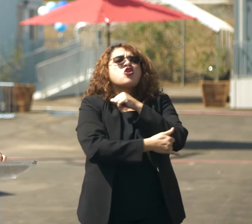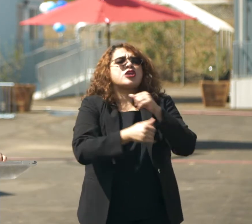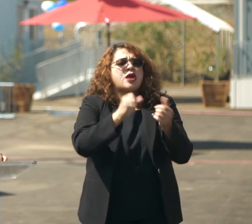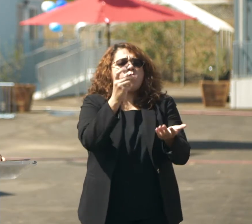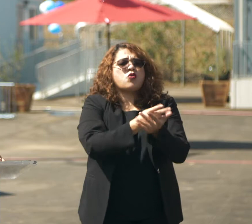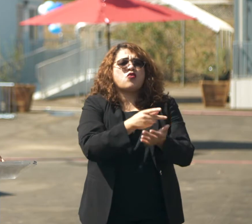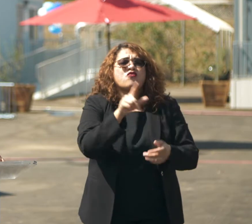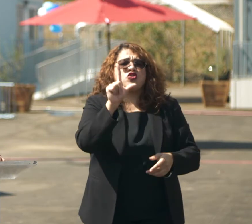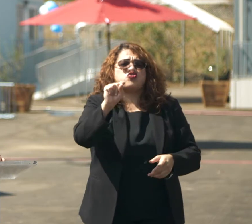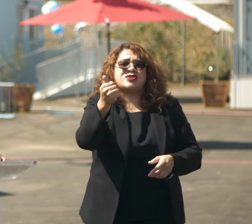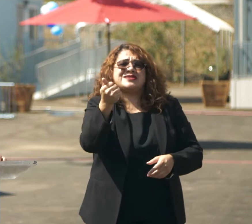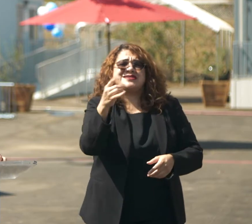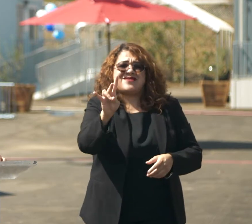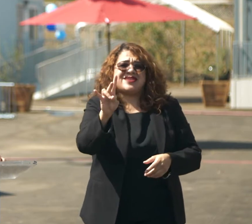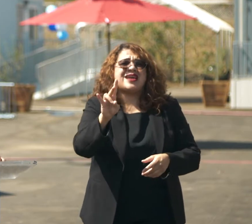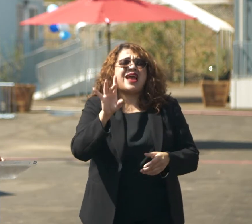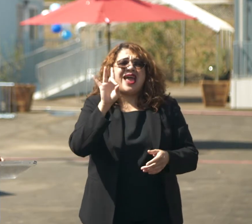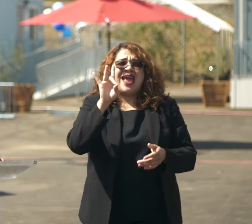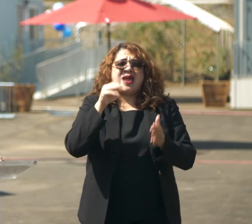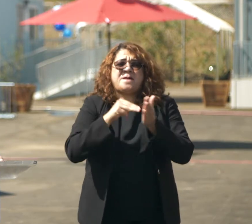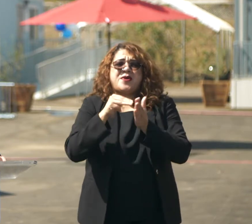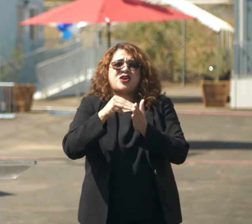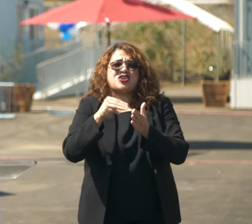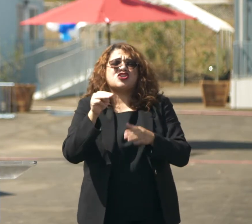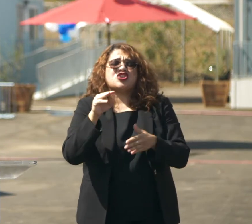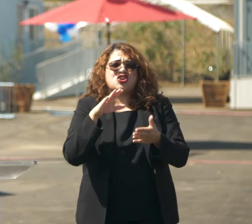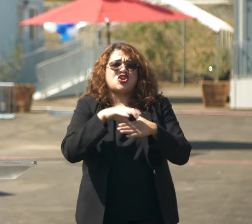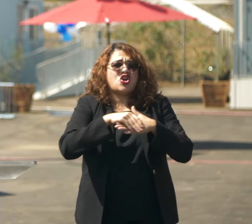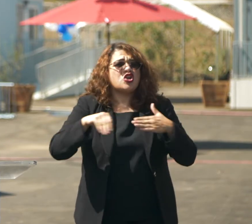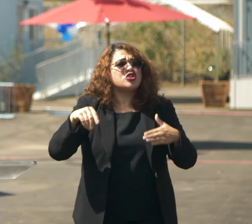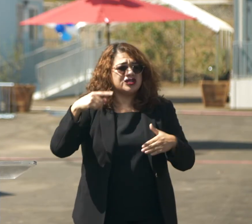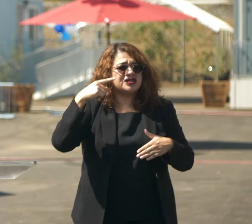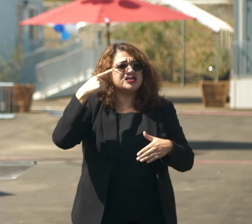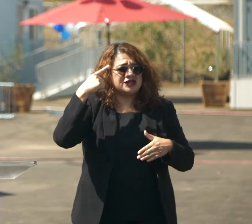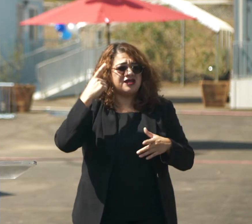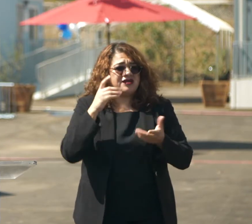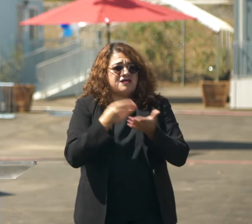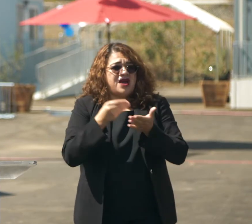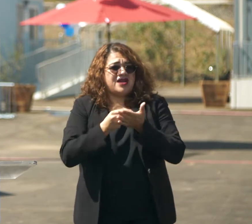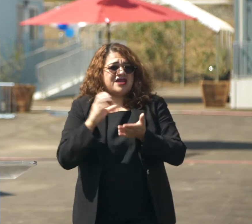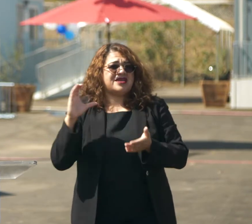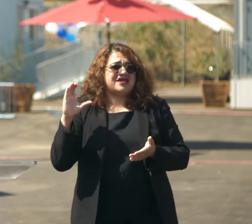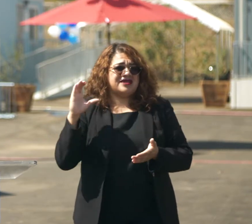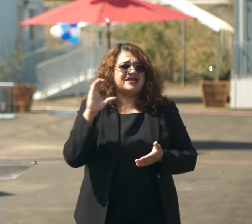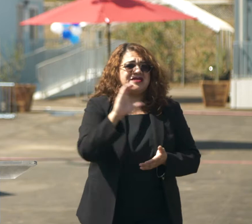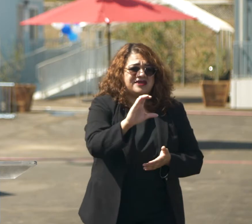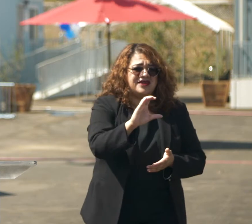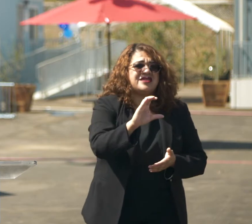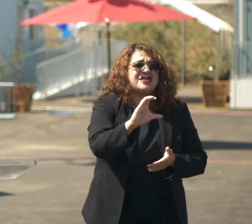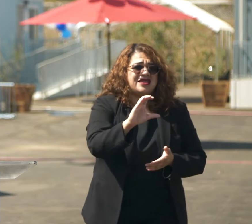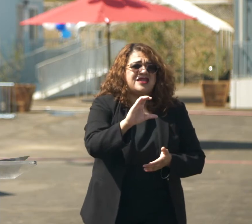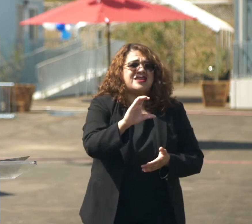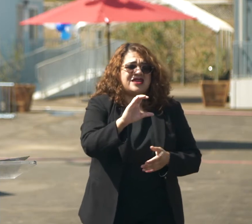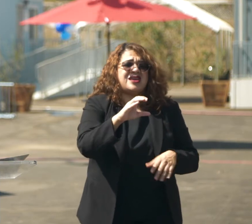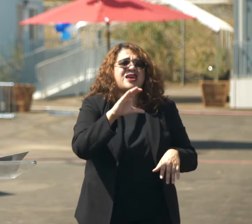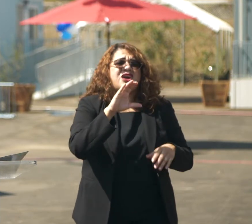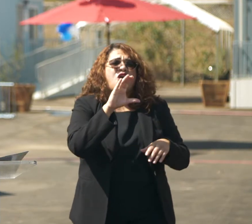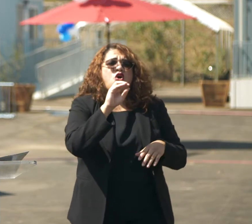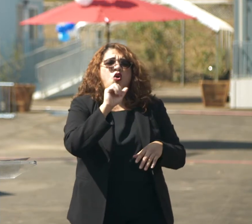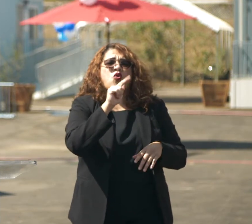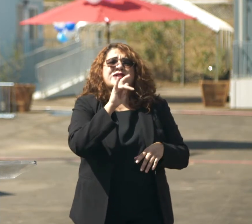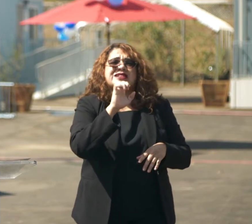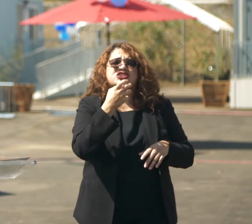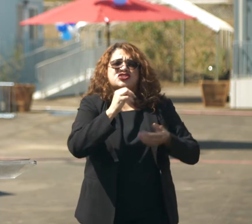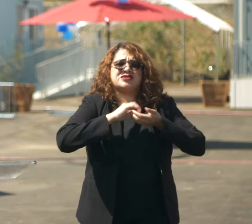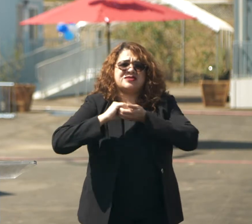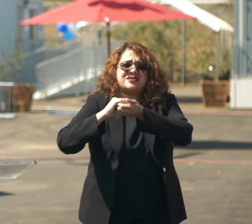also allocated $8 million in homeless emergency aid, HEAP funding, which we received from the state as part of a mayor's coalition, and $3 million from the